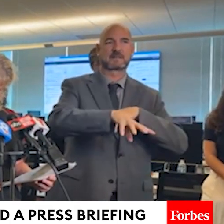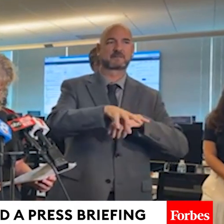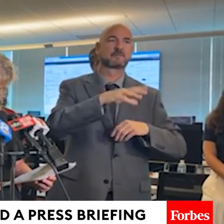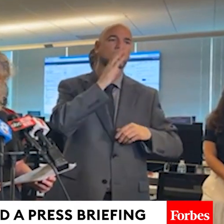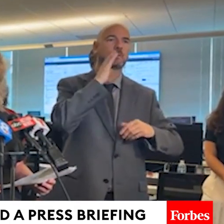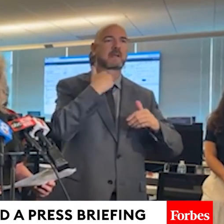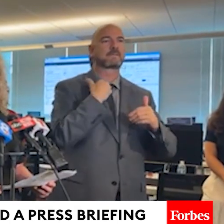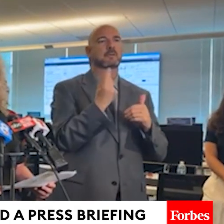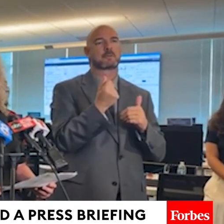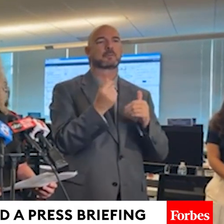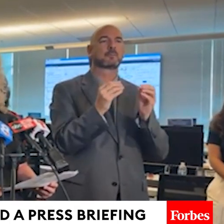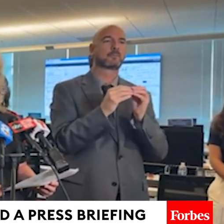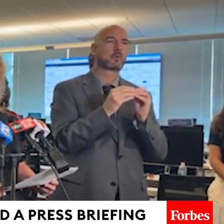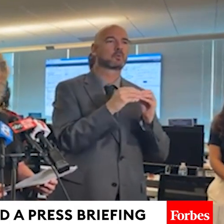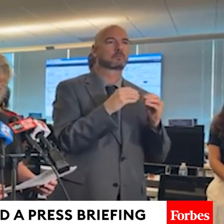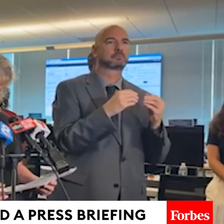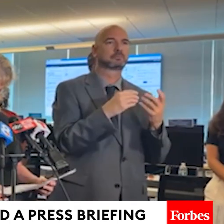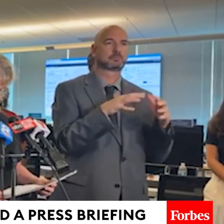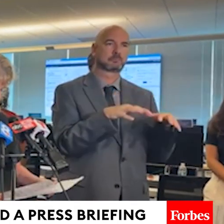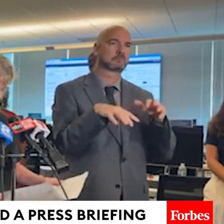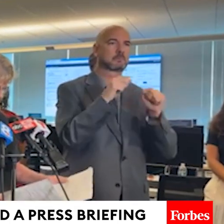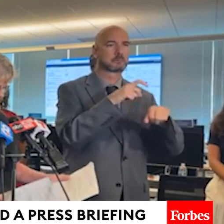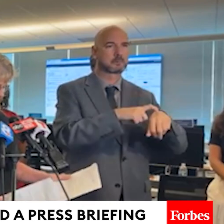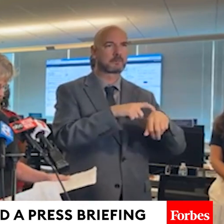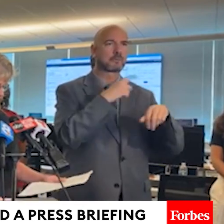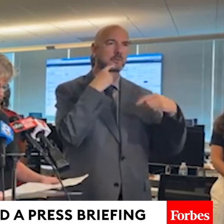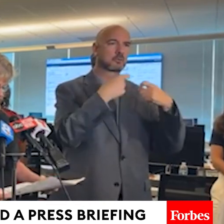our community experienced with prior storms.